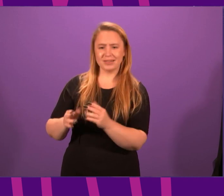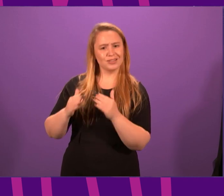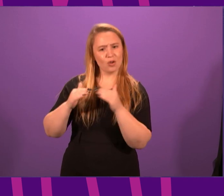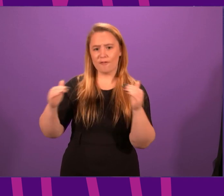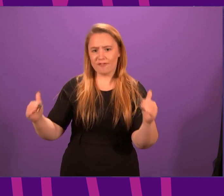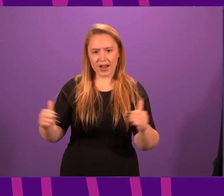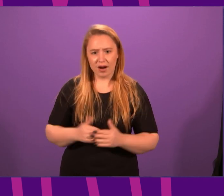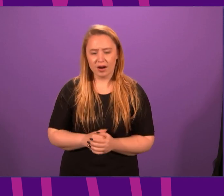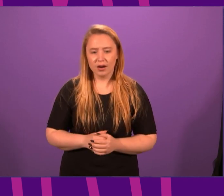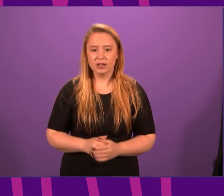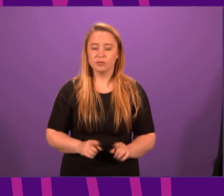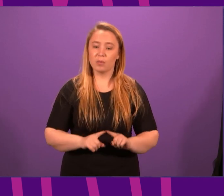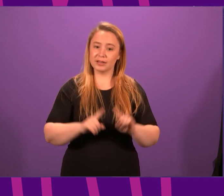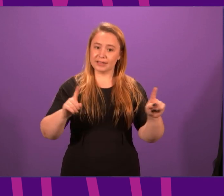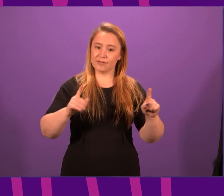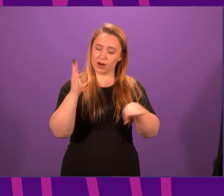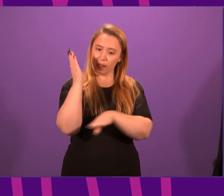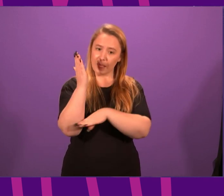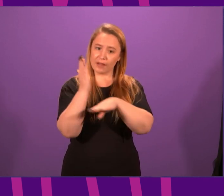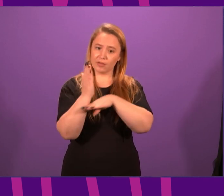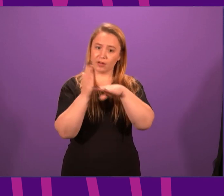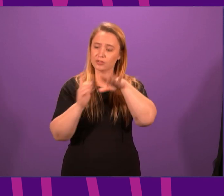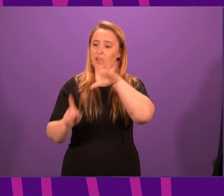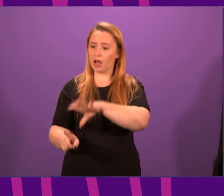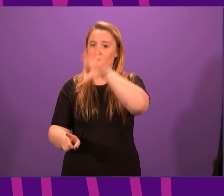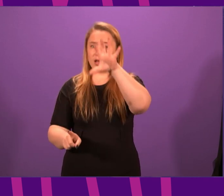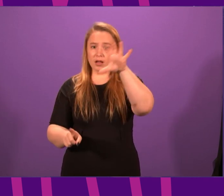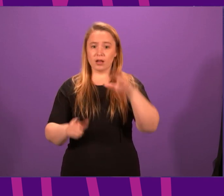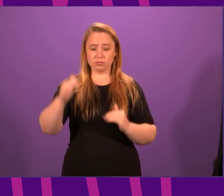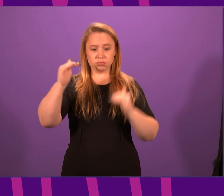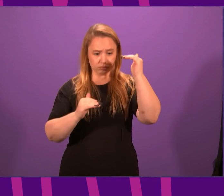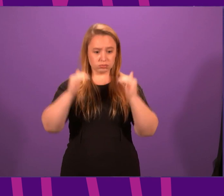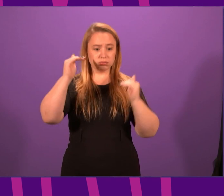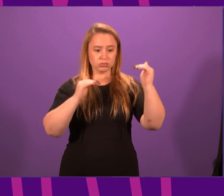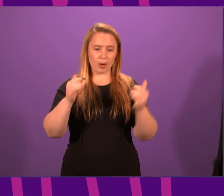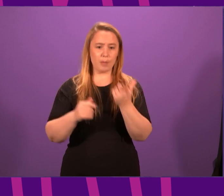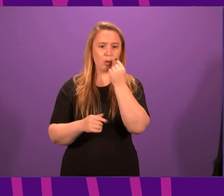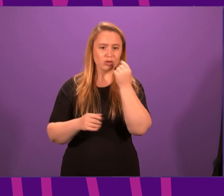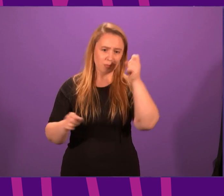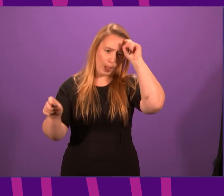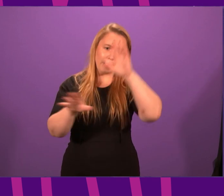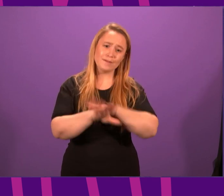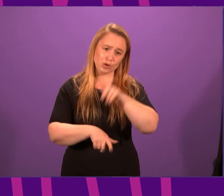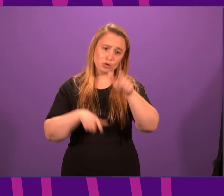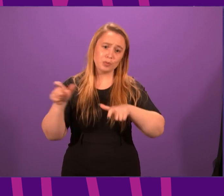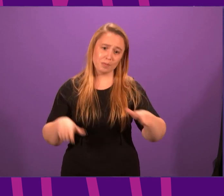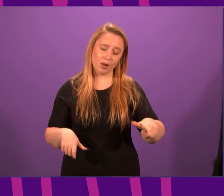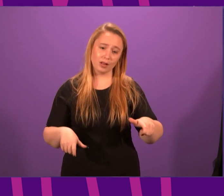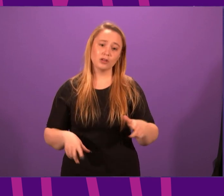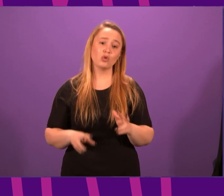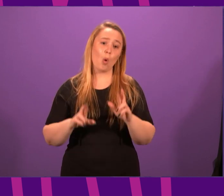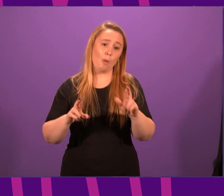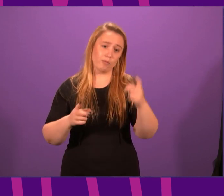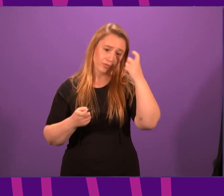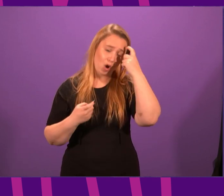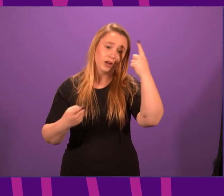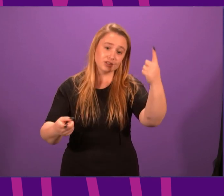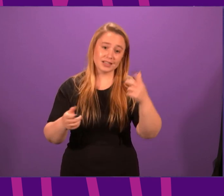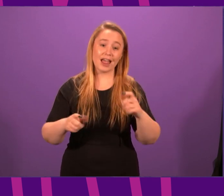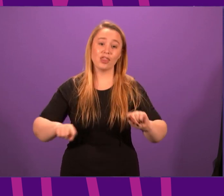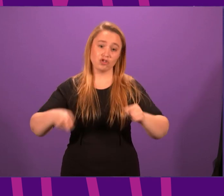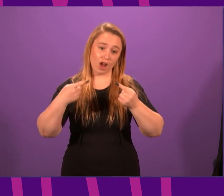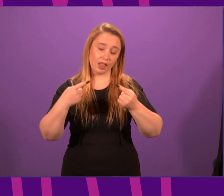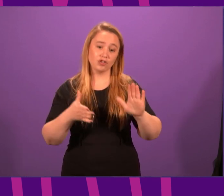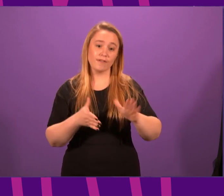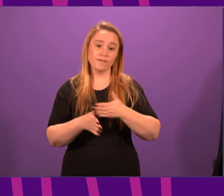imposed on different parts of the country may cause confusion. And I think the First Minister appreciates the challenge there. So I would appreciate,